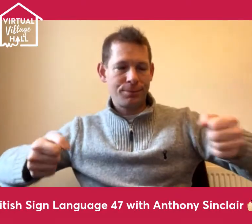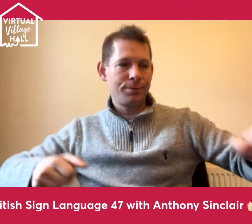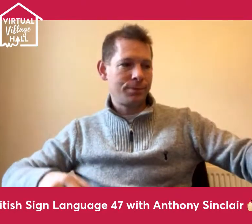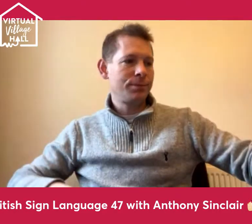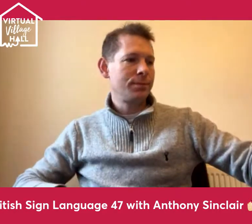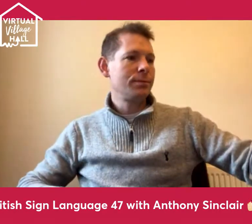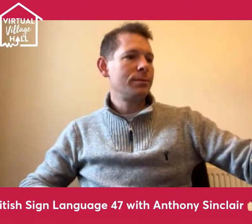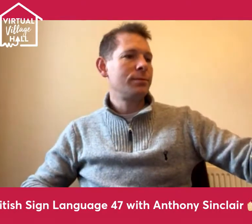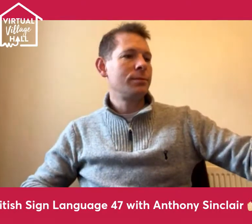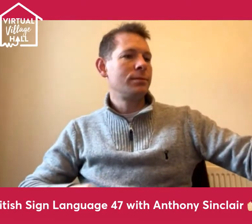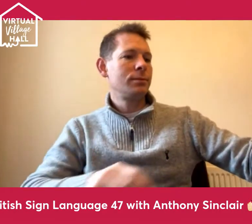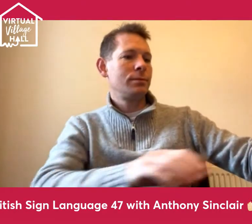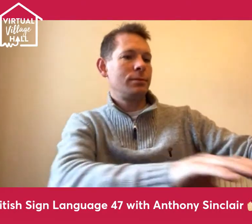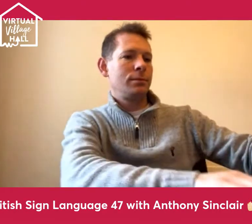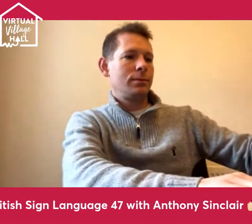Bus.